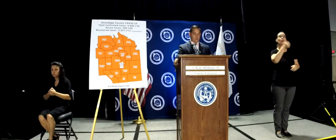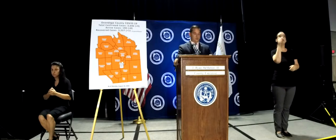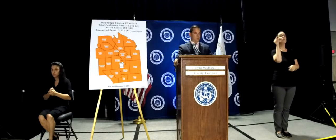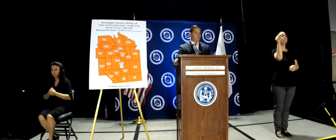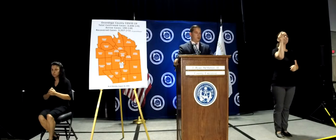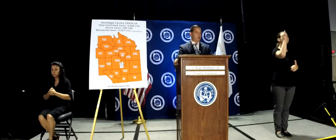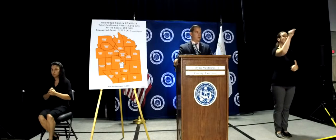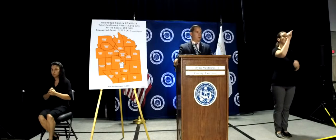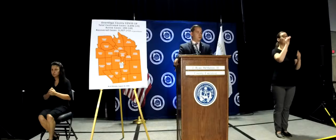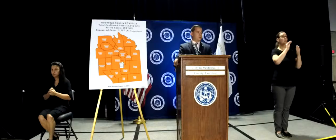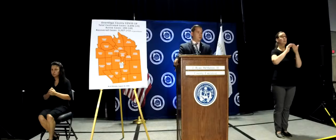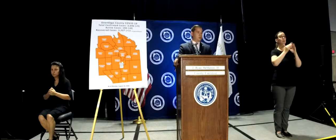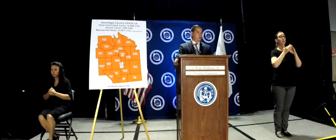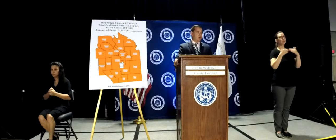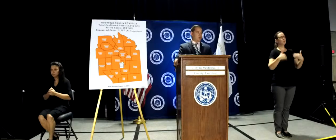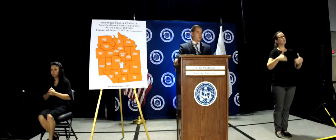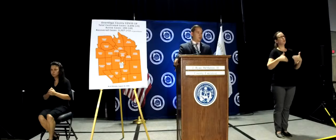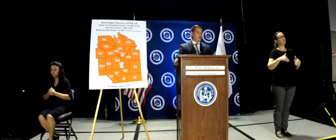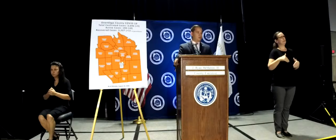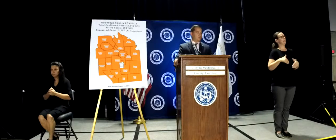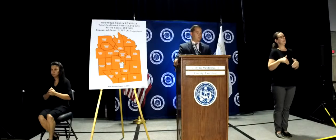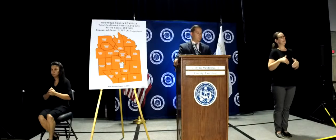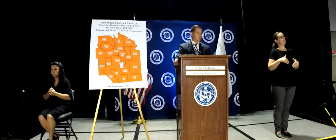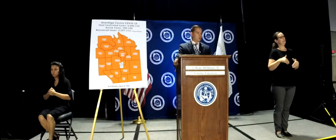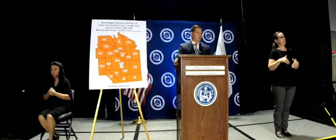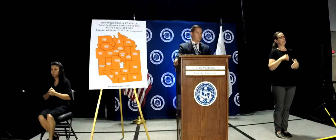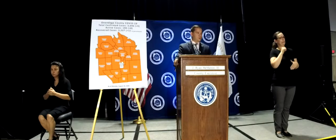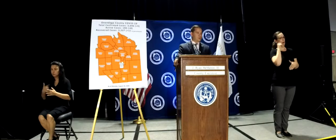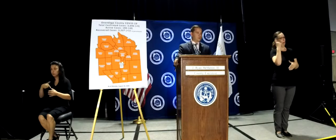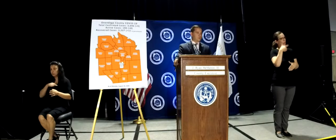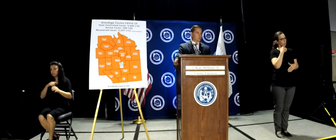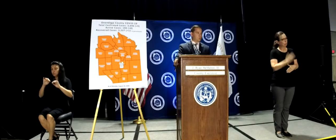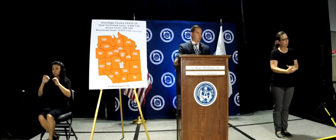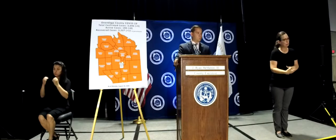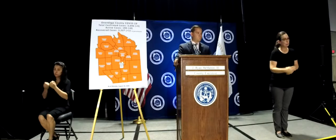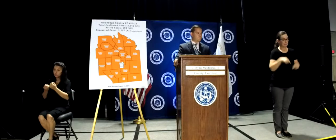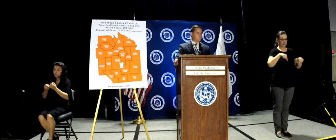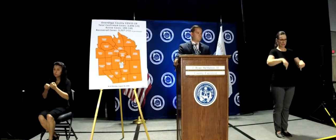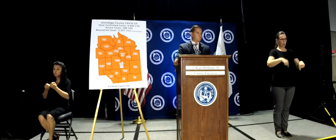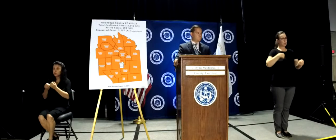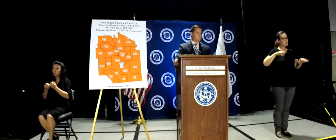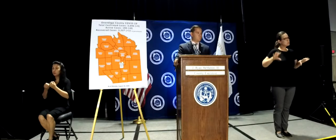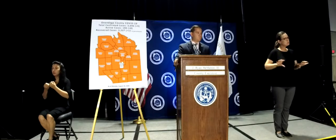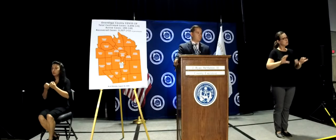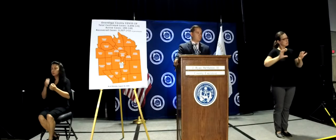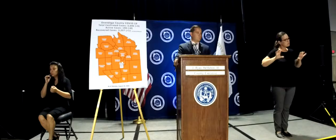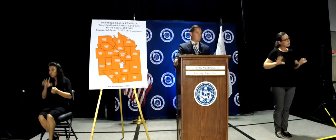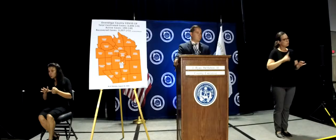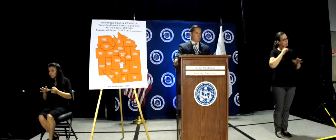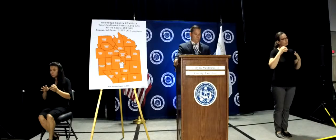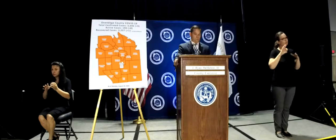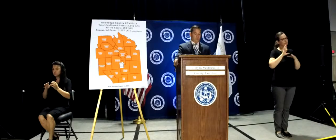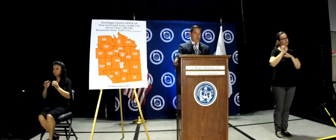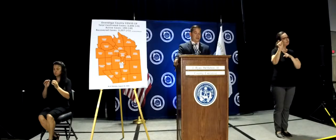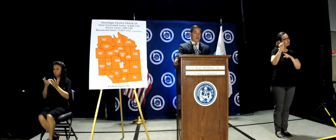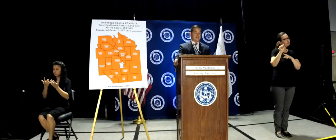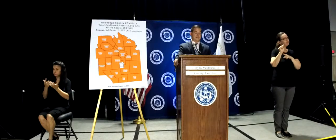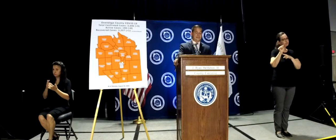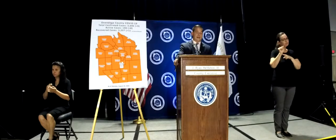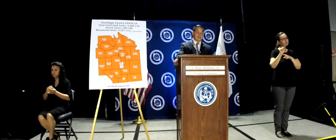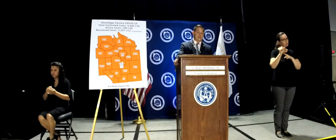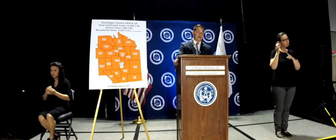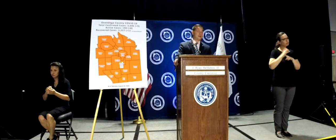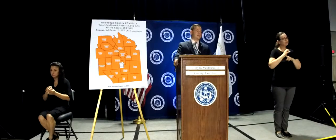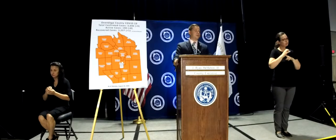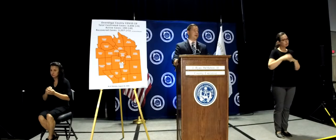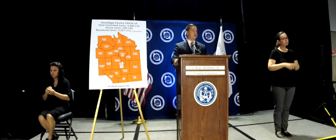that's done as much as we've done to try to make sure we have a successful school year. What's not free, the asymptomatic Diagnostic